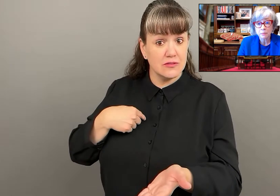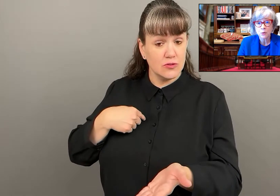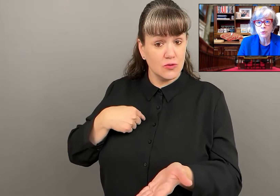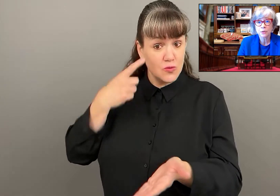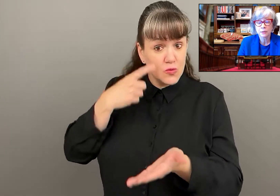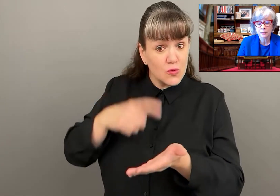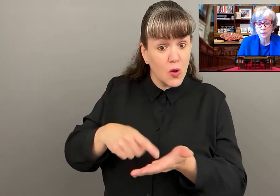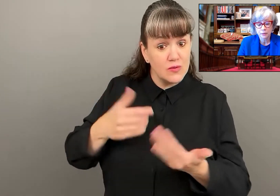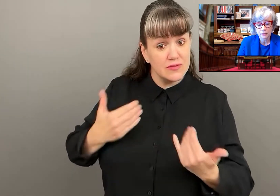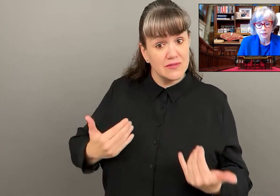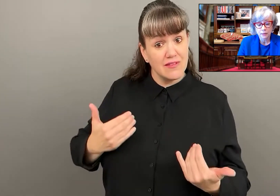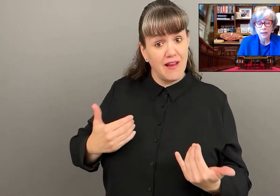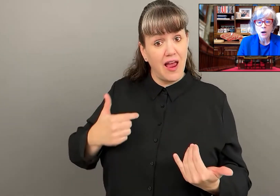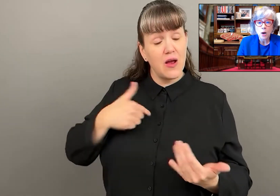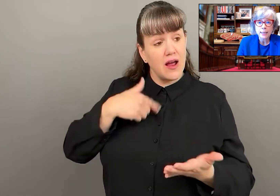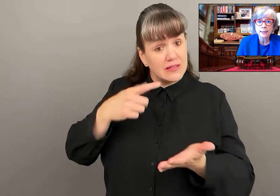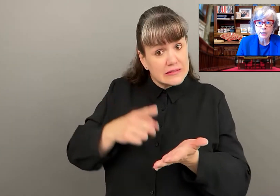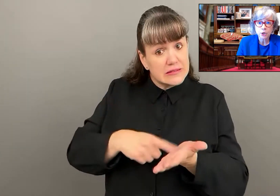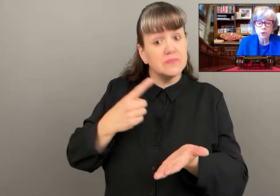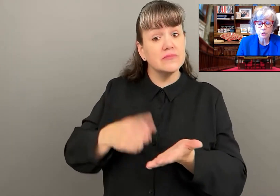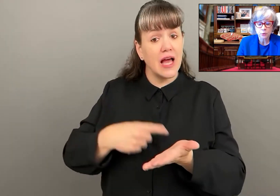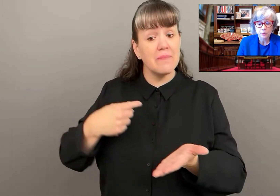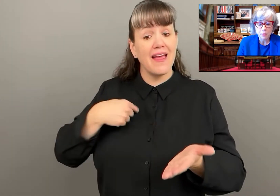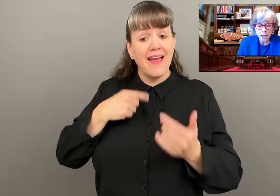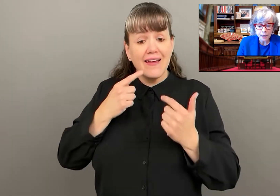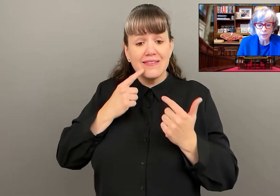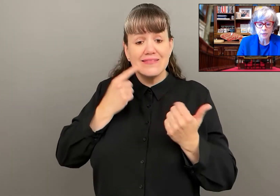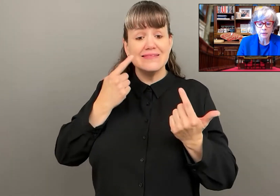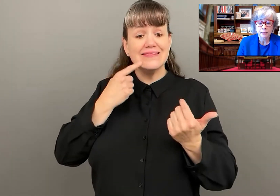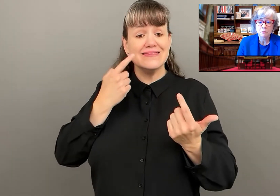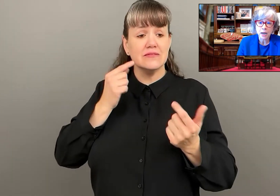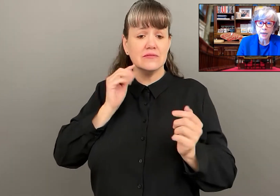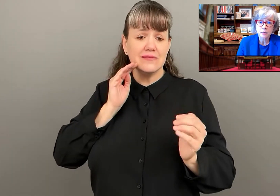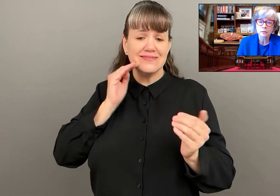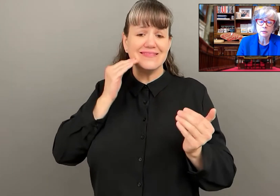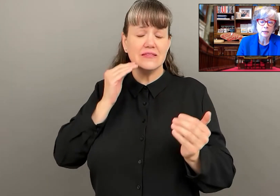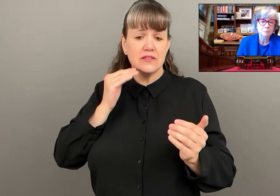startled mouth? How I linger to admire